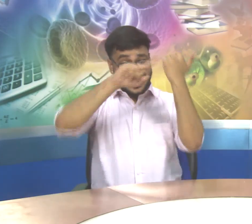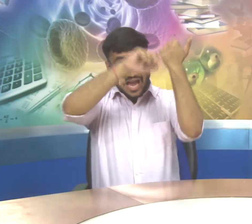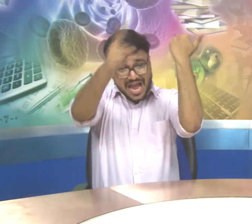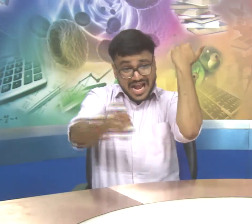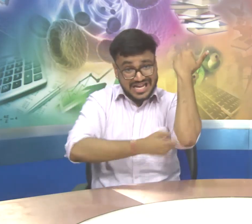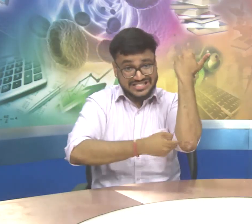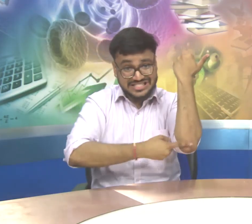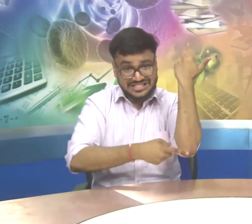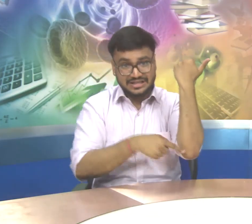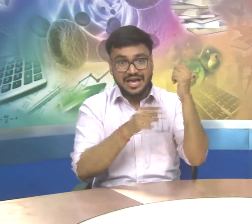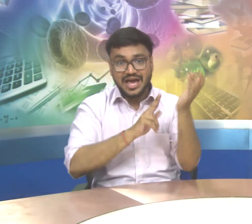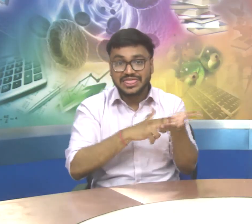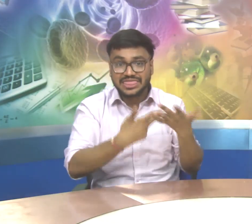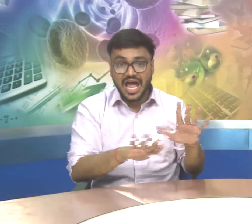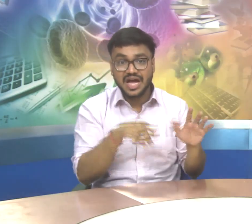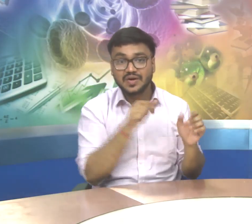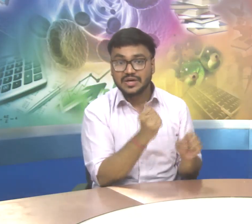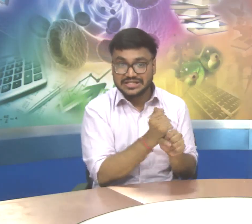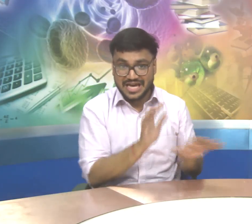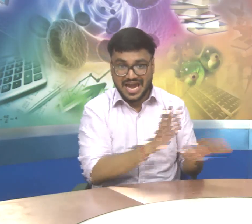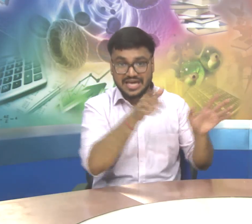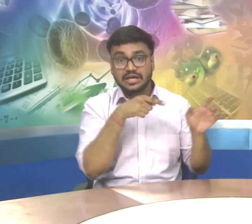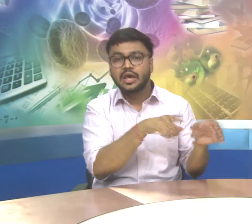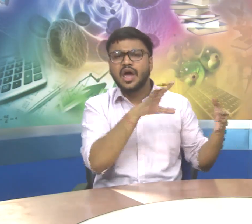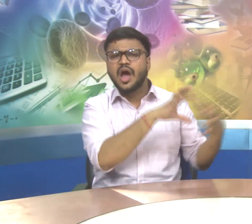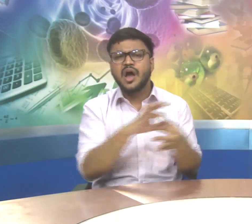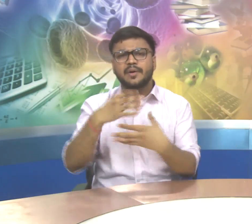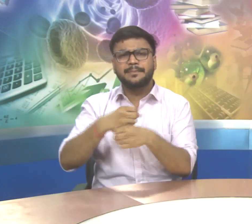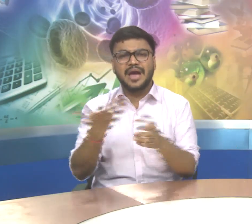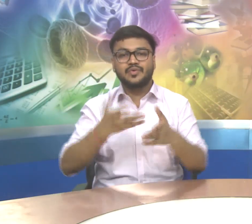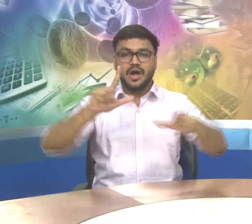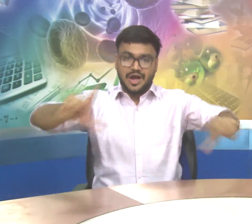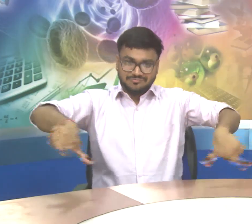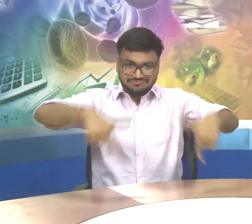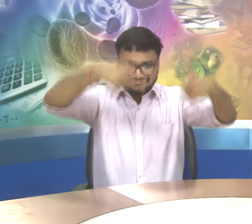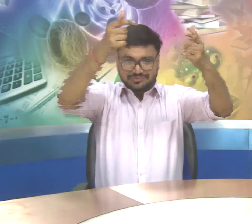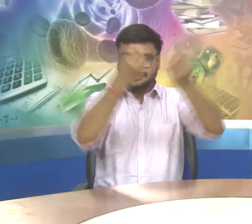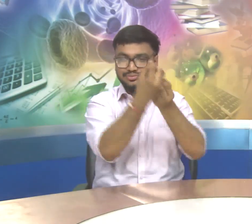for electricity, CNG, fuel for vehicles, and LPG.